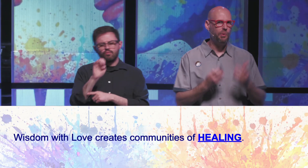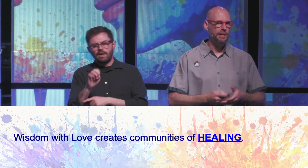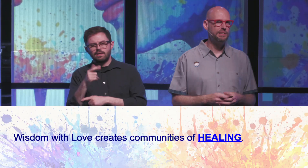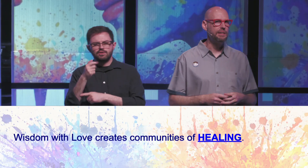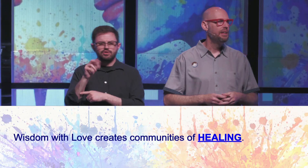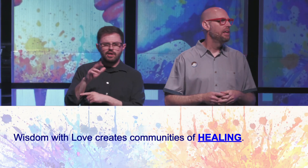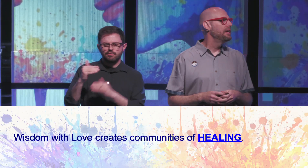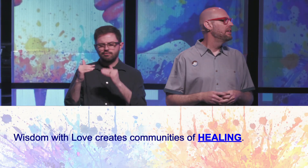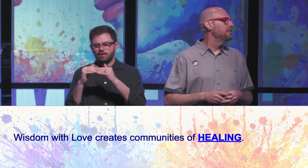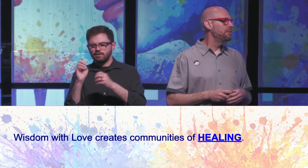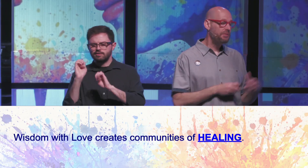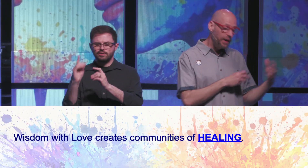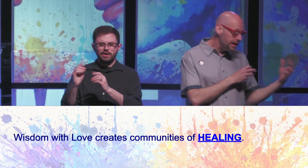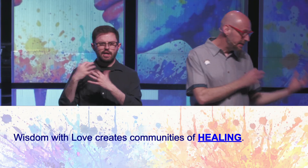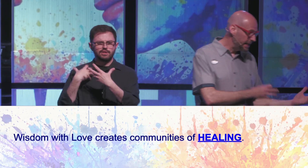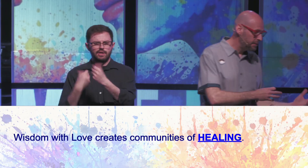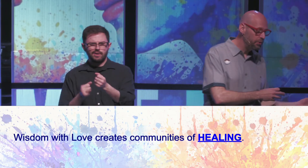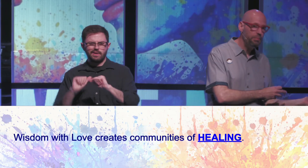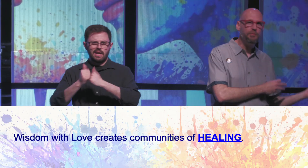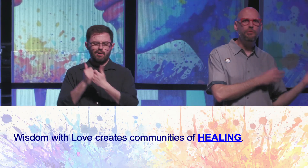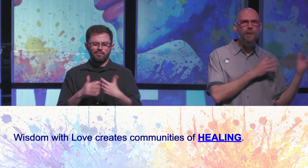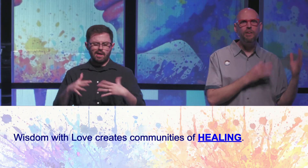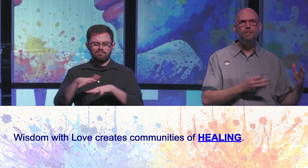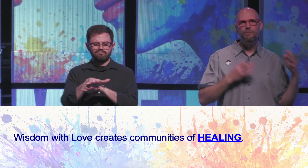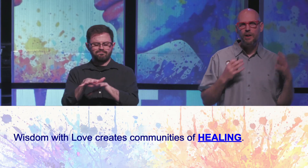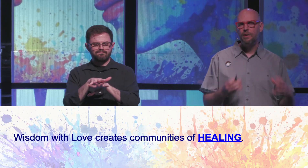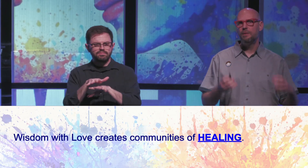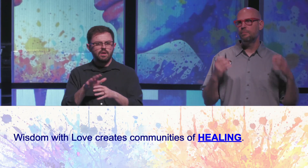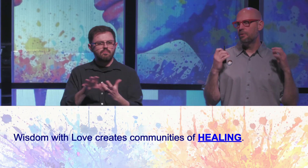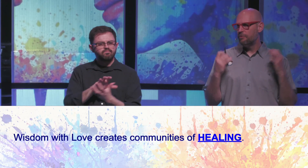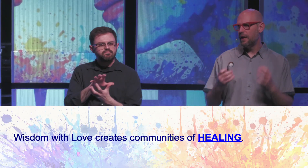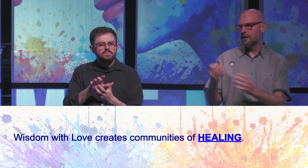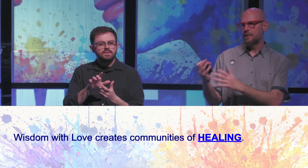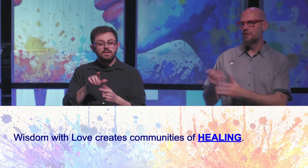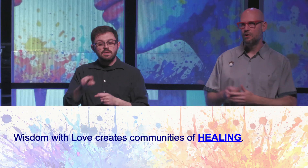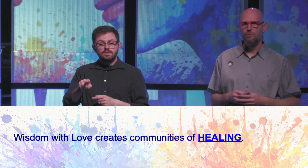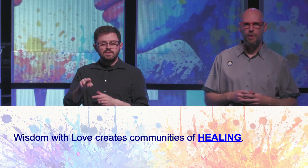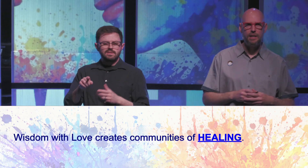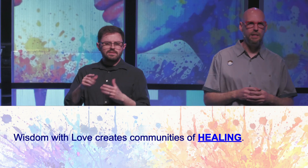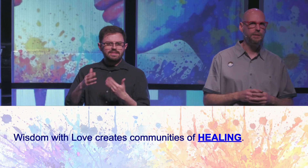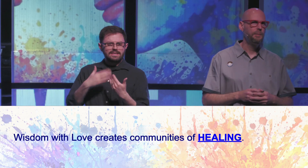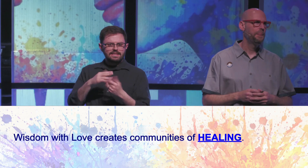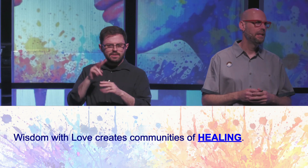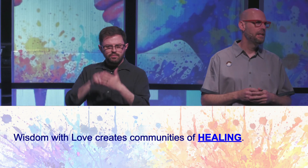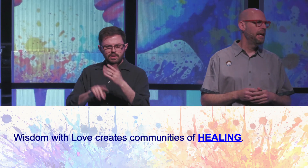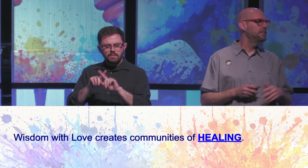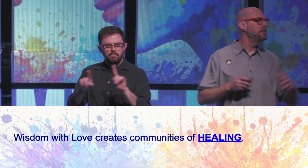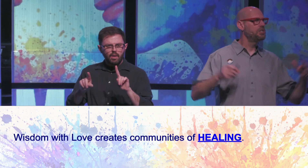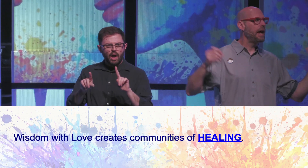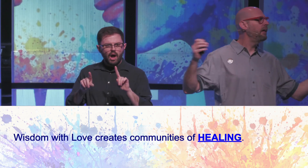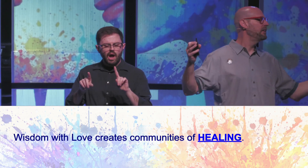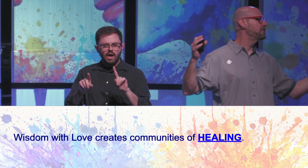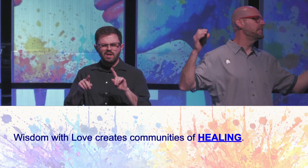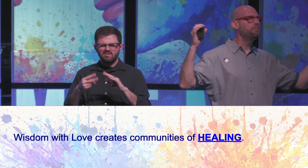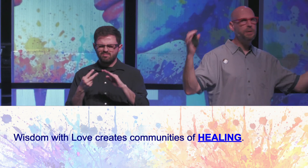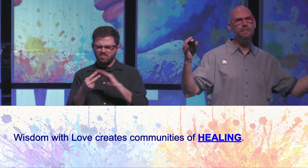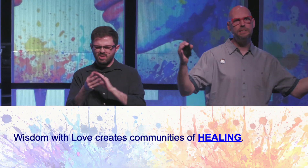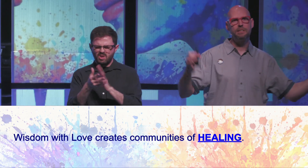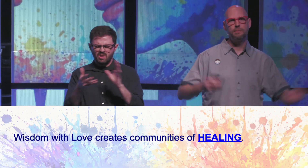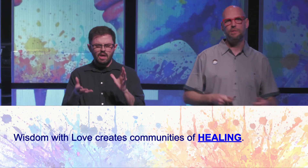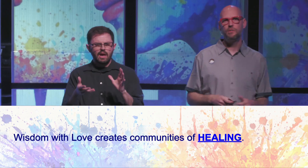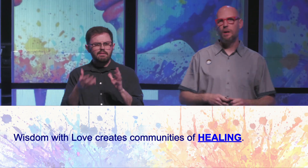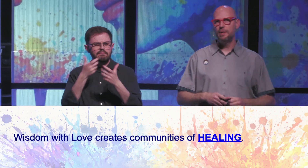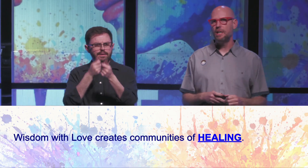all at once. And she was very accessible, but very, very prophetic in her writing. And she challenged these